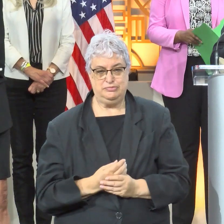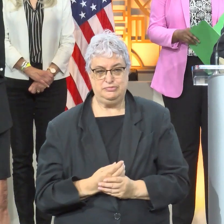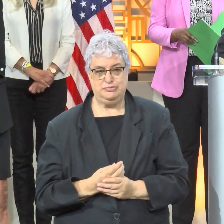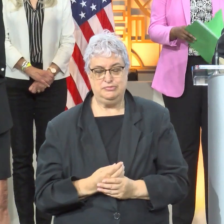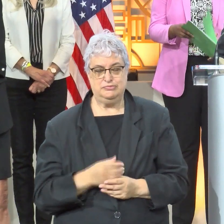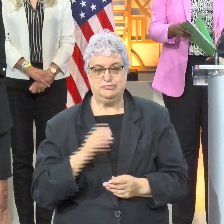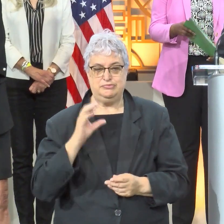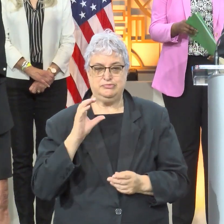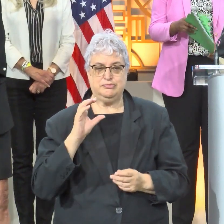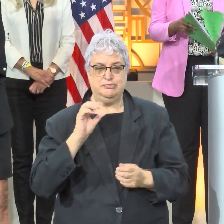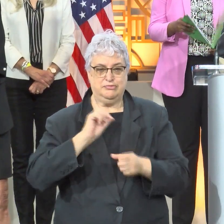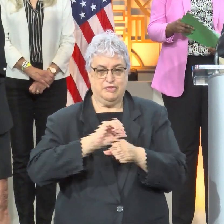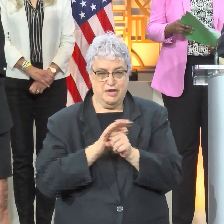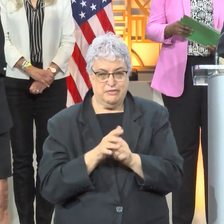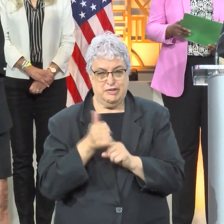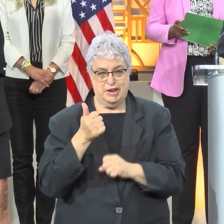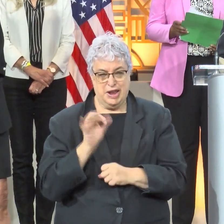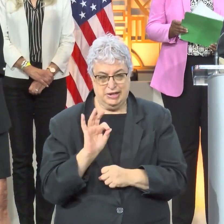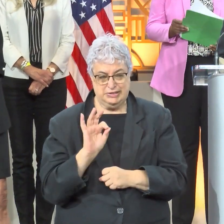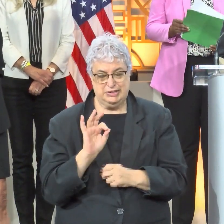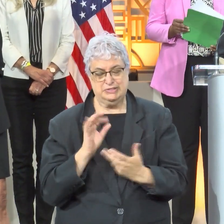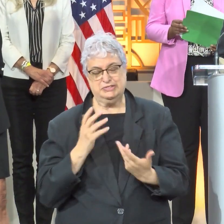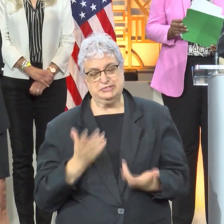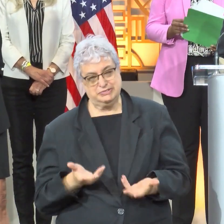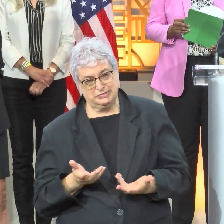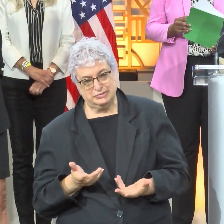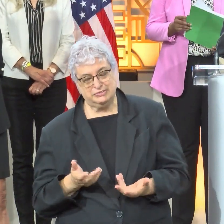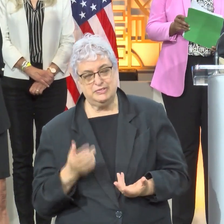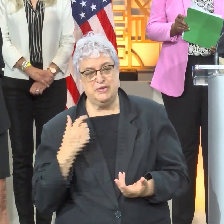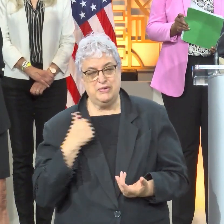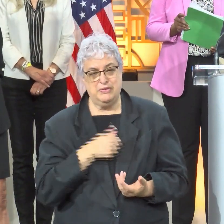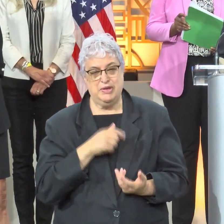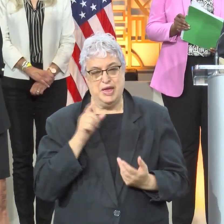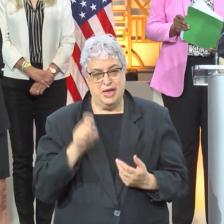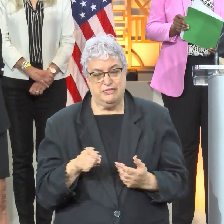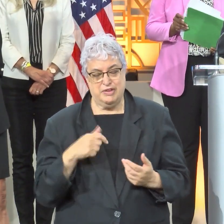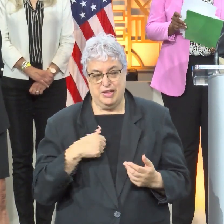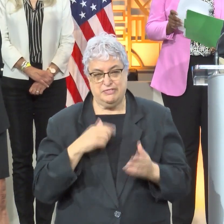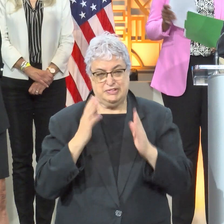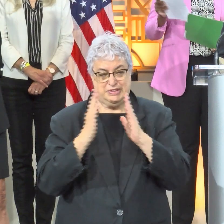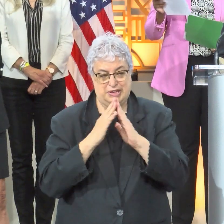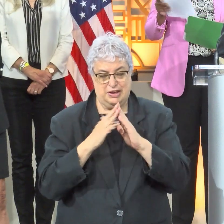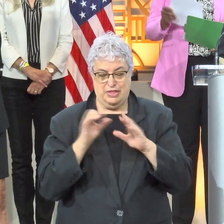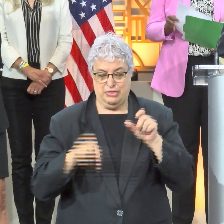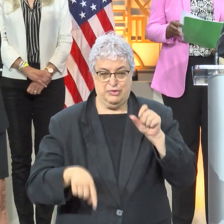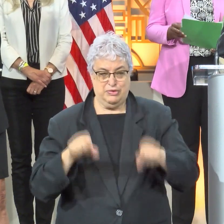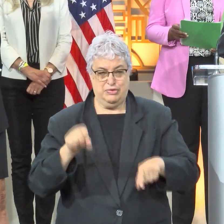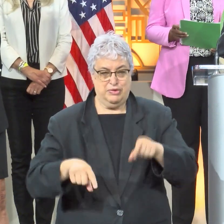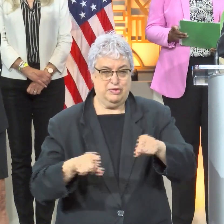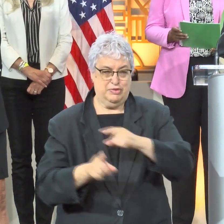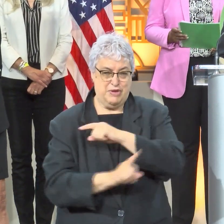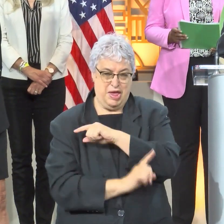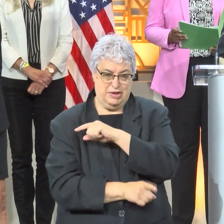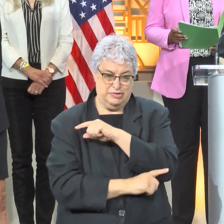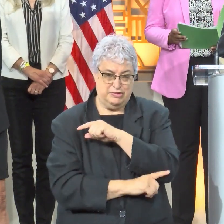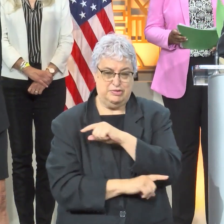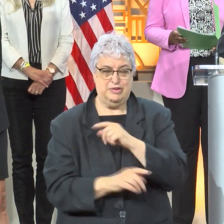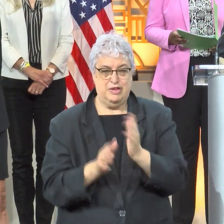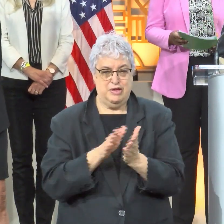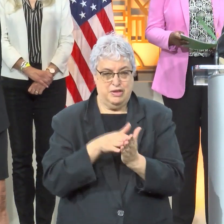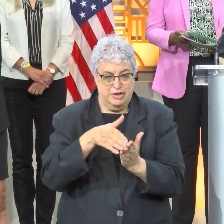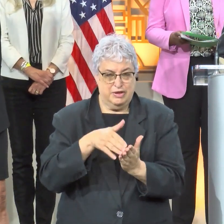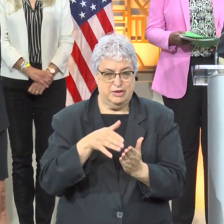this coronavirus, it doesn't necessarily mean that we have to have a city that is full of litter. Litter